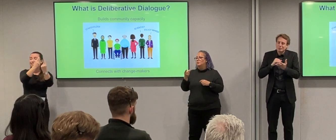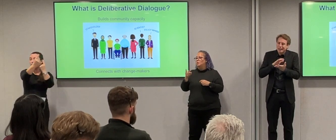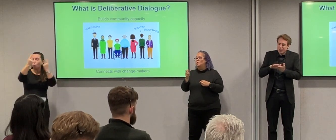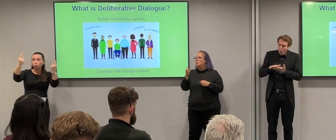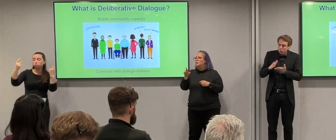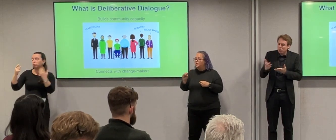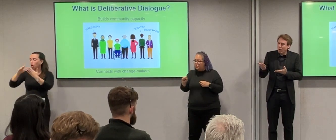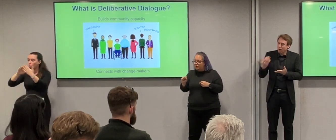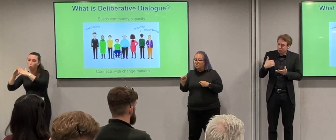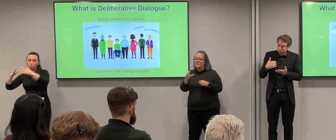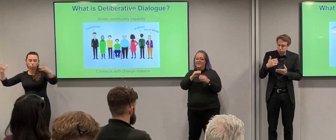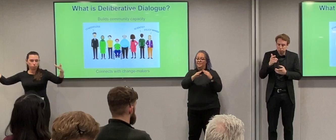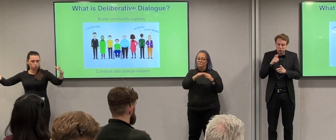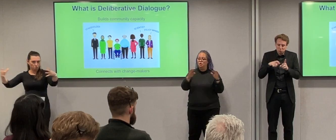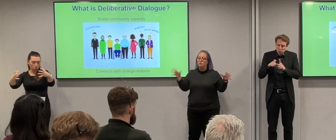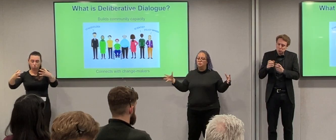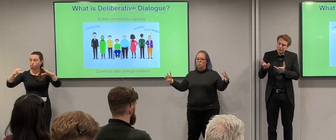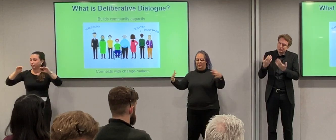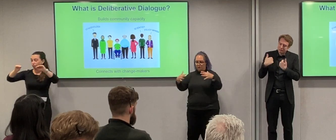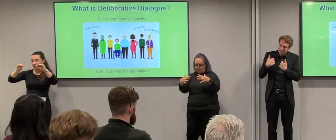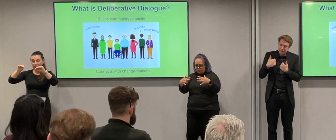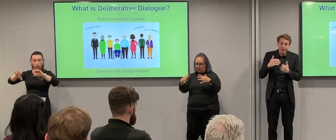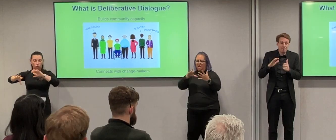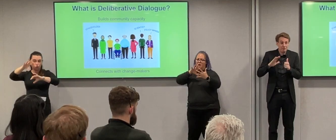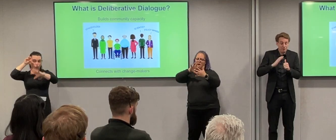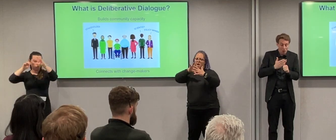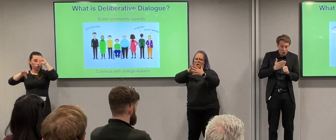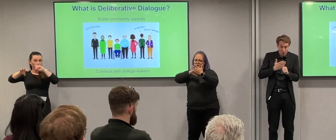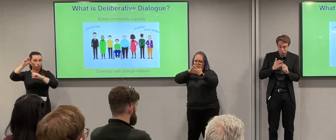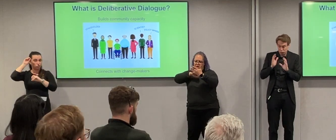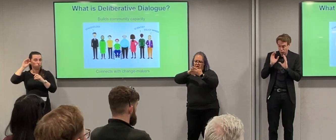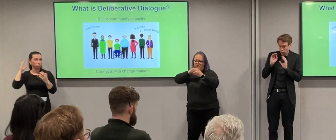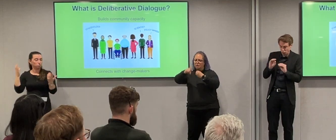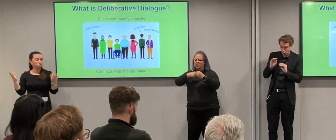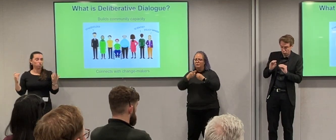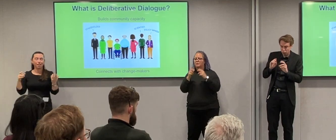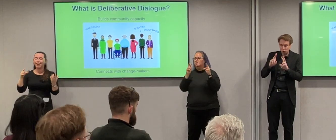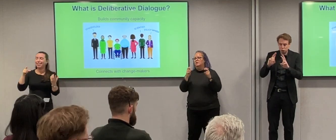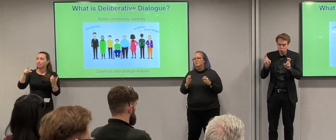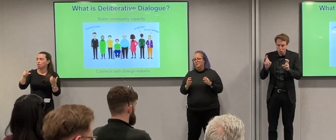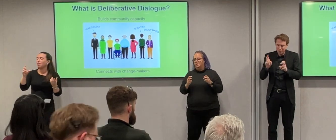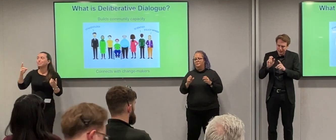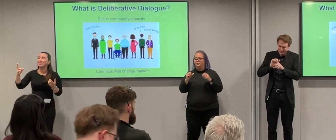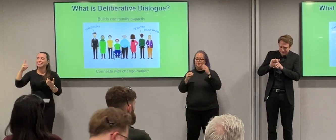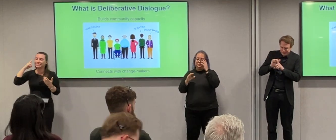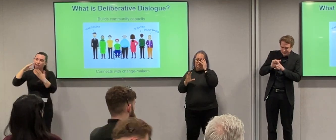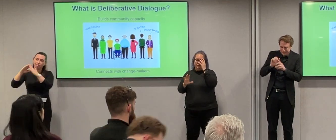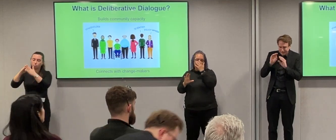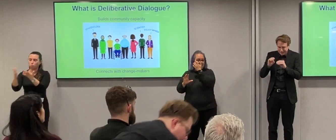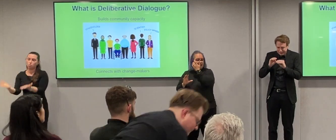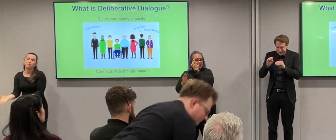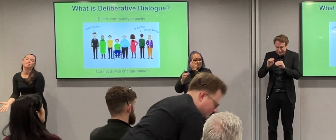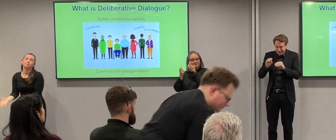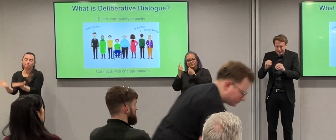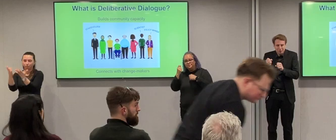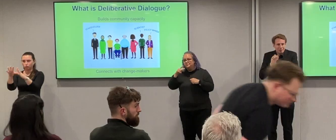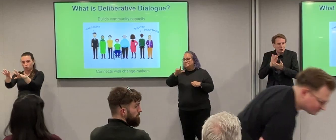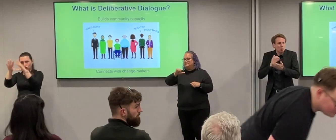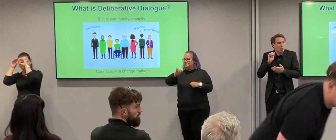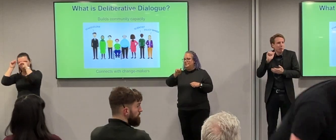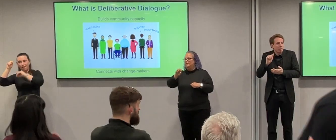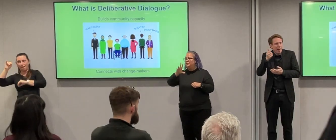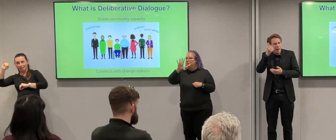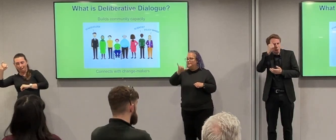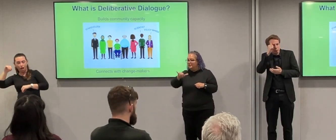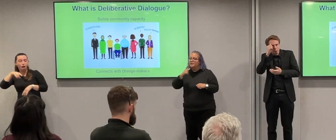topic. So in that first instance, it's about how do we get that literacy up to a point in terms of AI for this particular